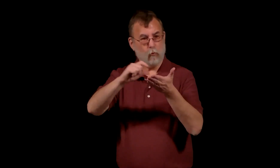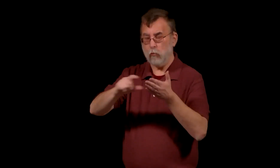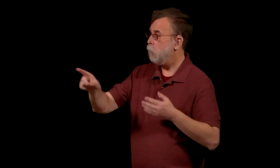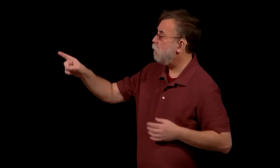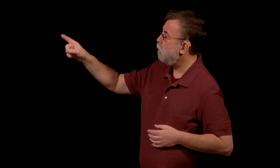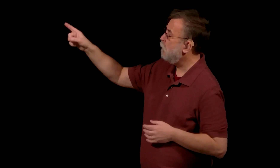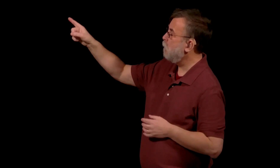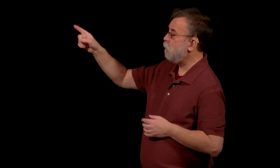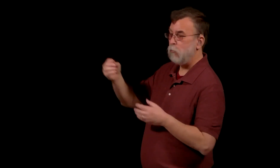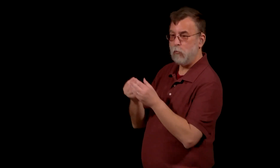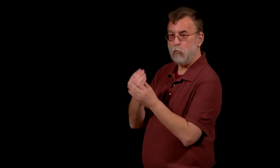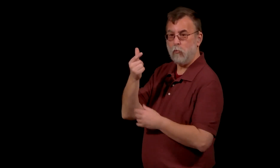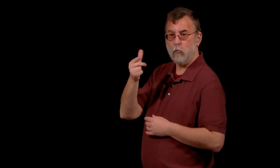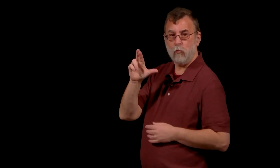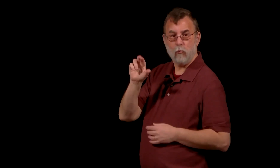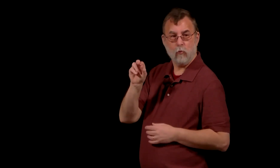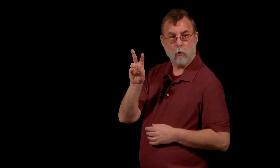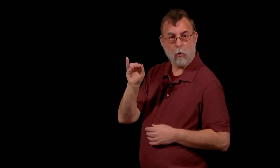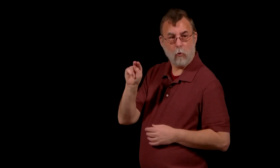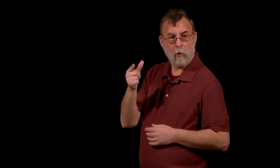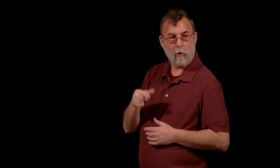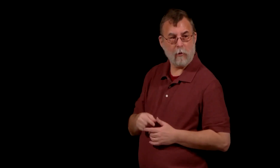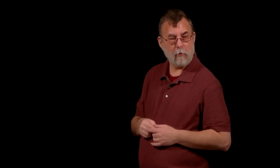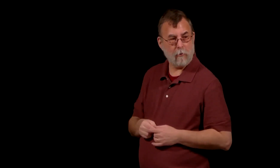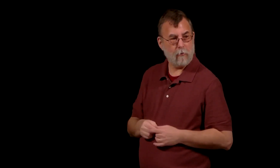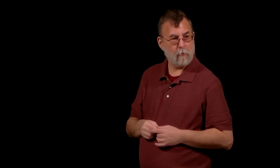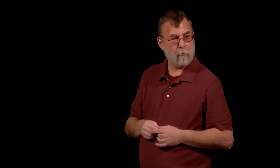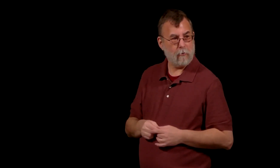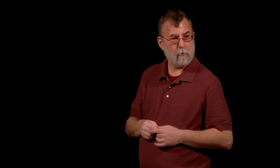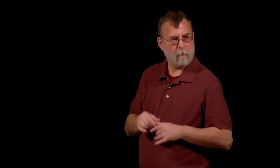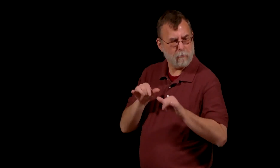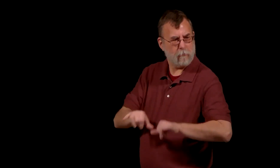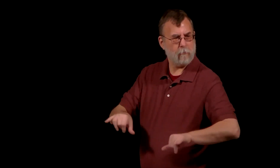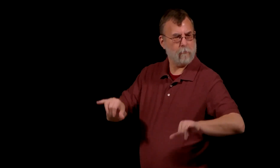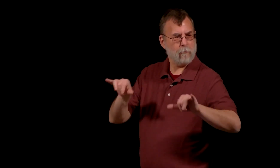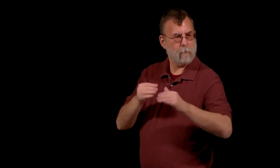And that's why we see this verse, growing in love.